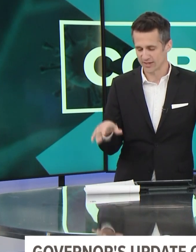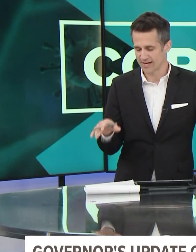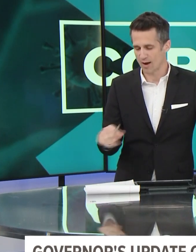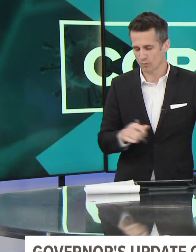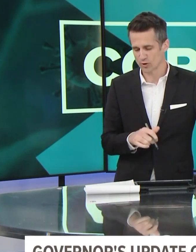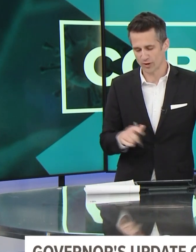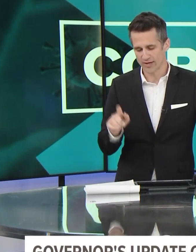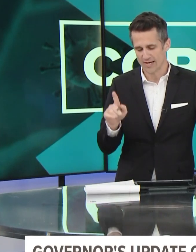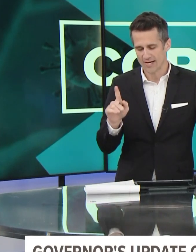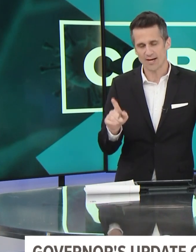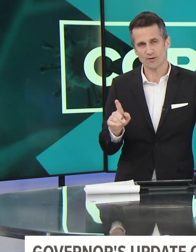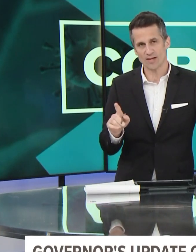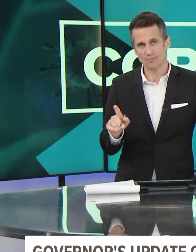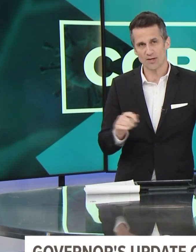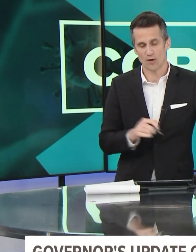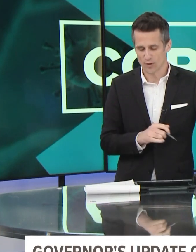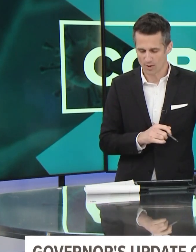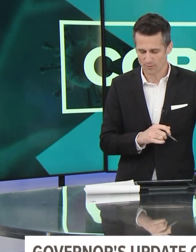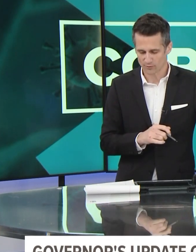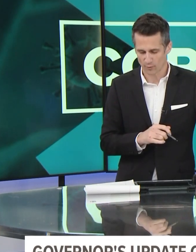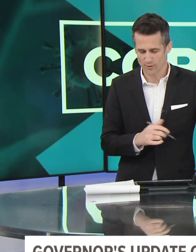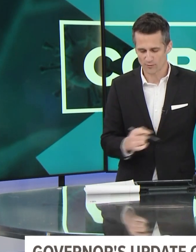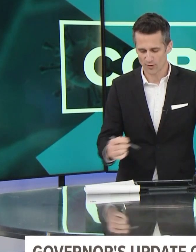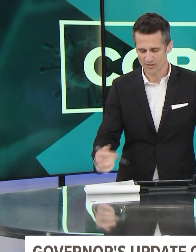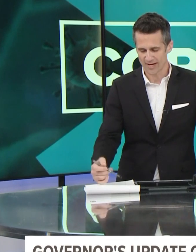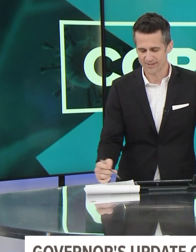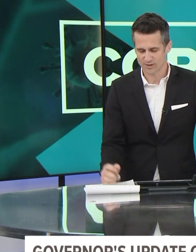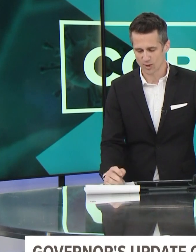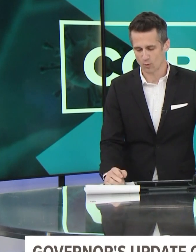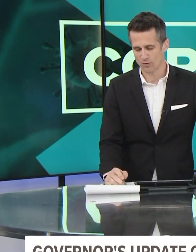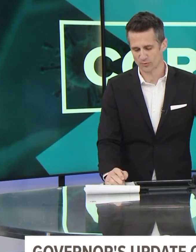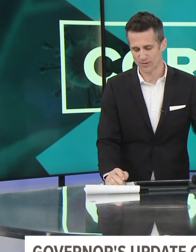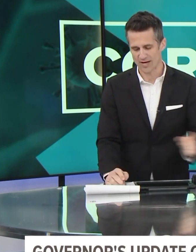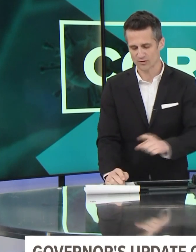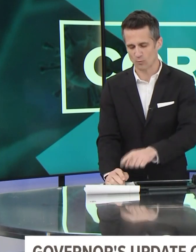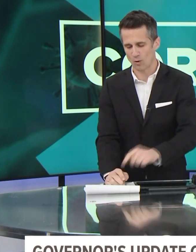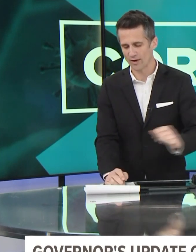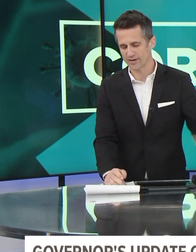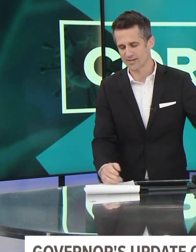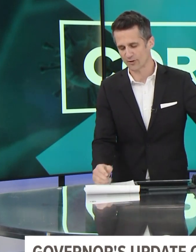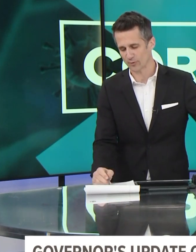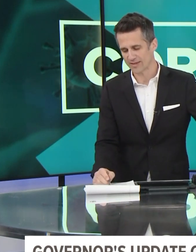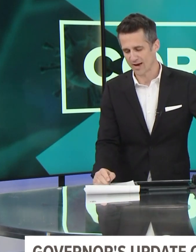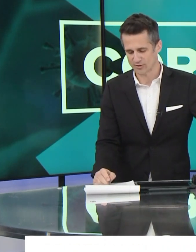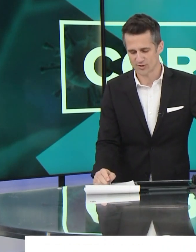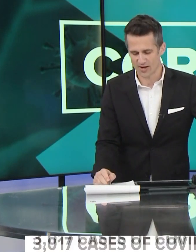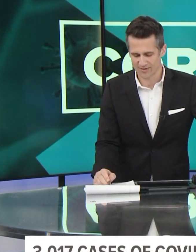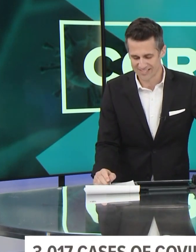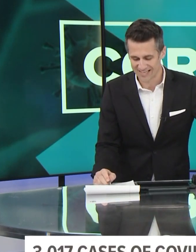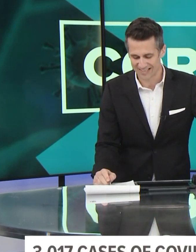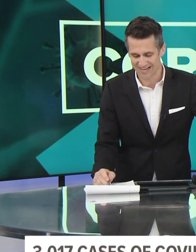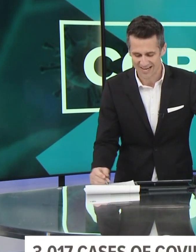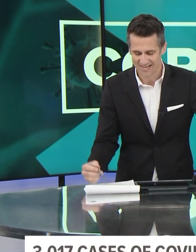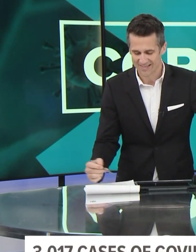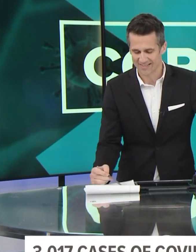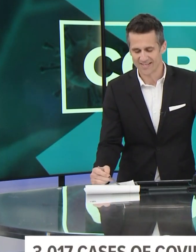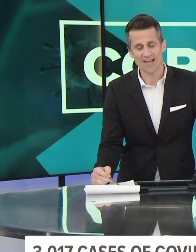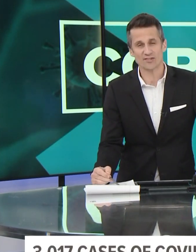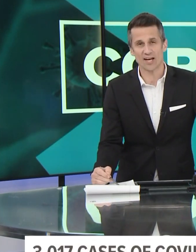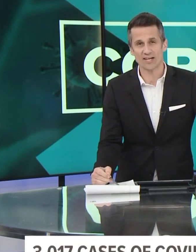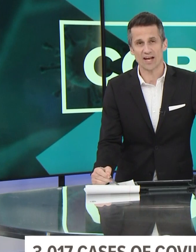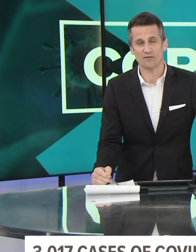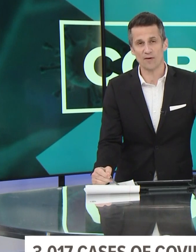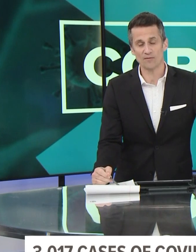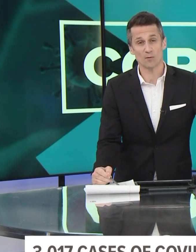Arkansas is in a downward trend. Here's an update on the numbers for you as far as cases go. It was 3,001. It is now 3,017. The